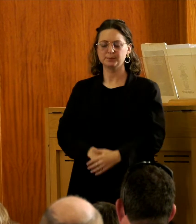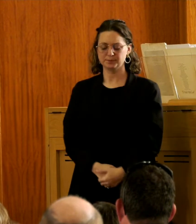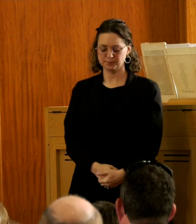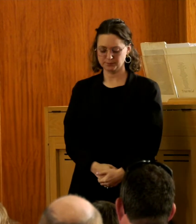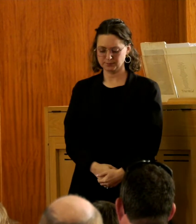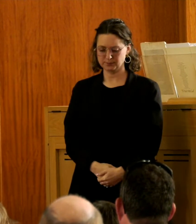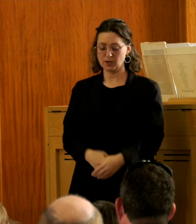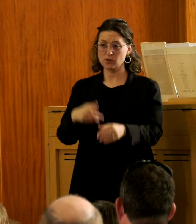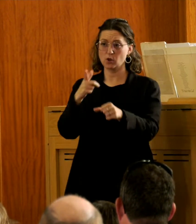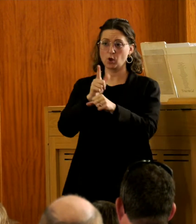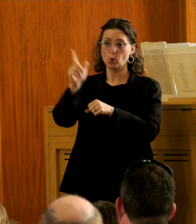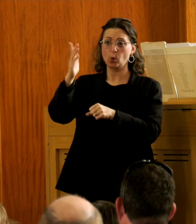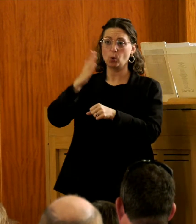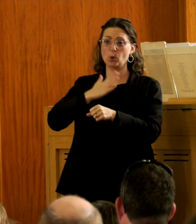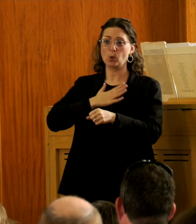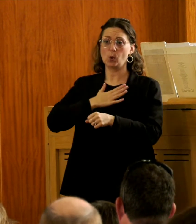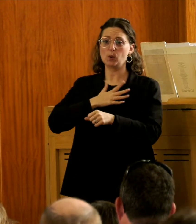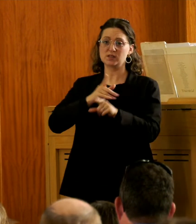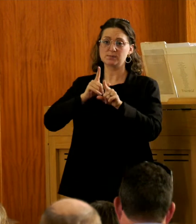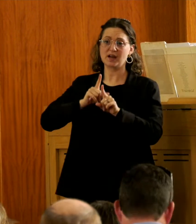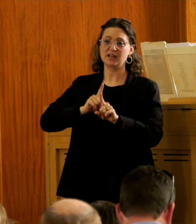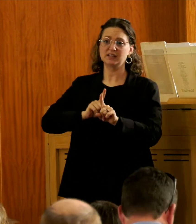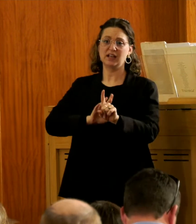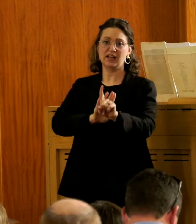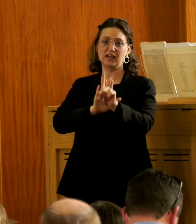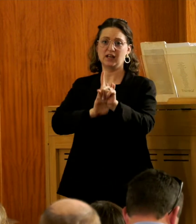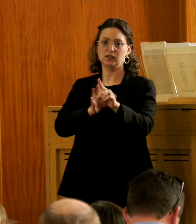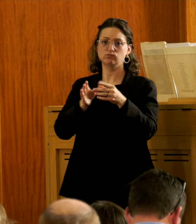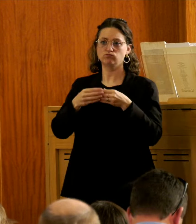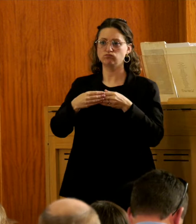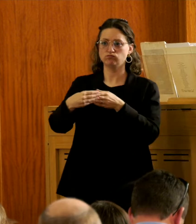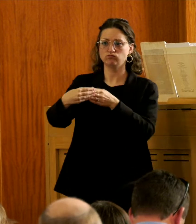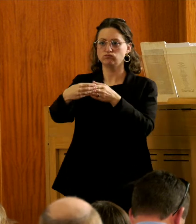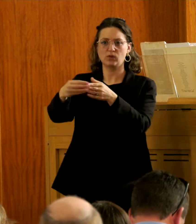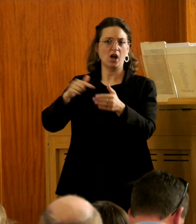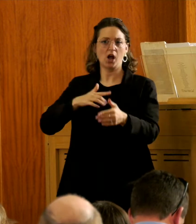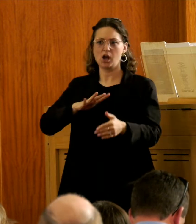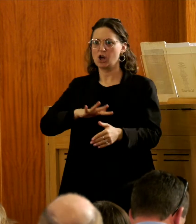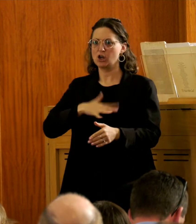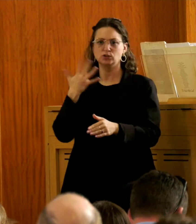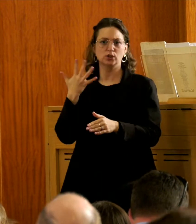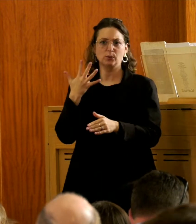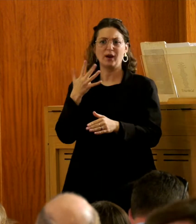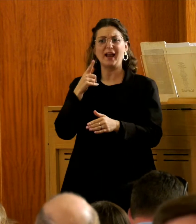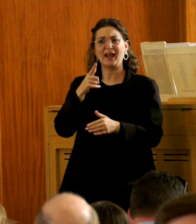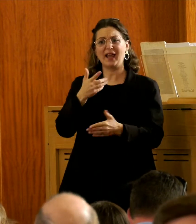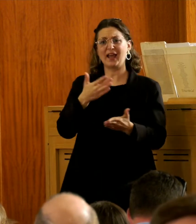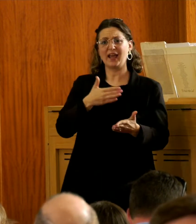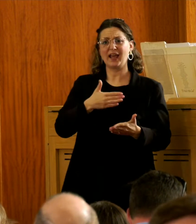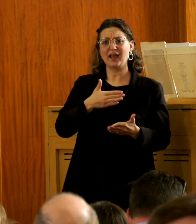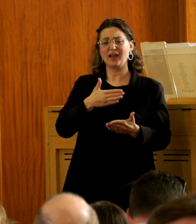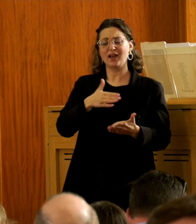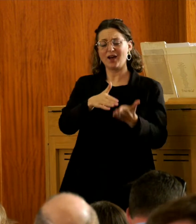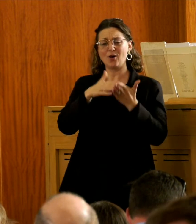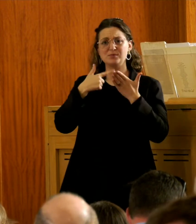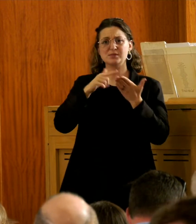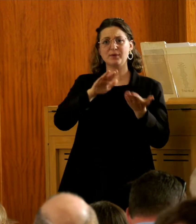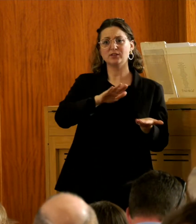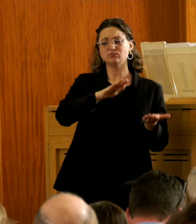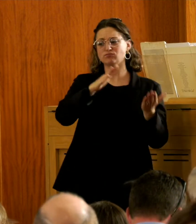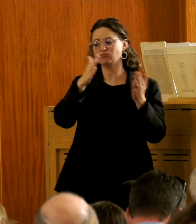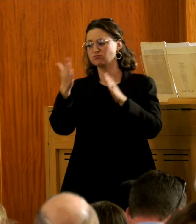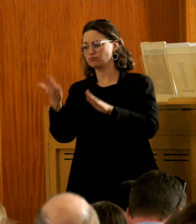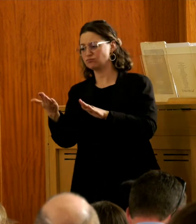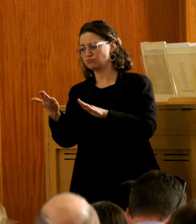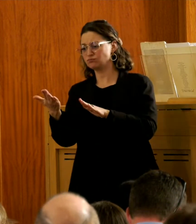The Lord is my shepherd, I shall not want. He maketh me to lie down in green pastures. He